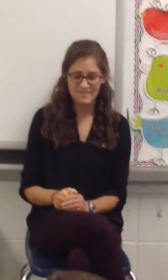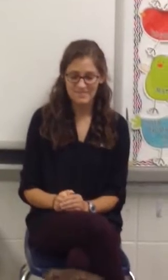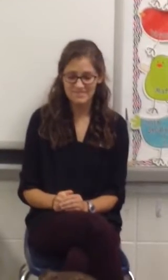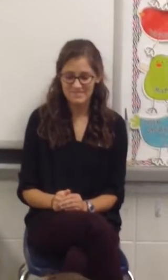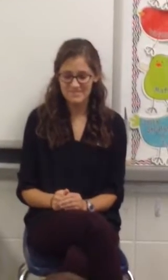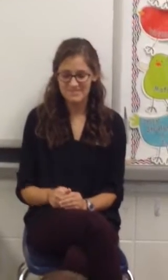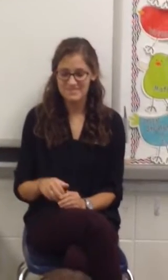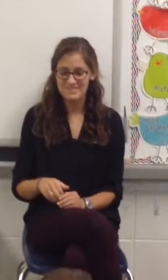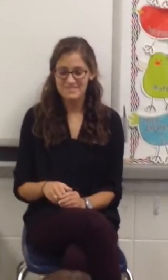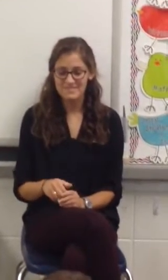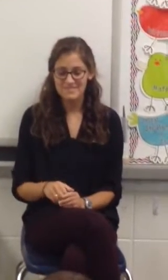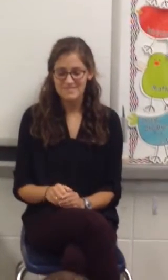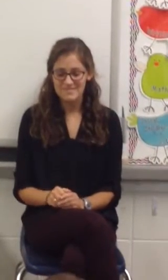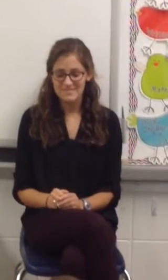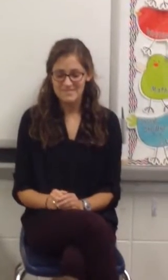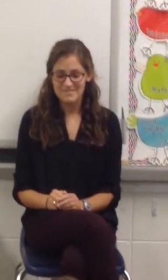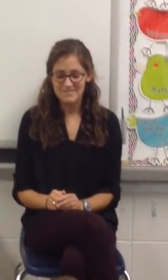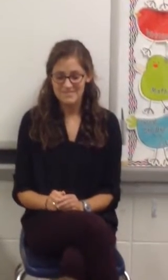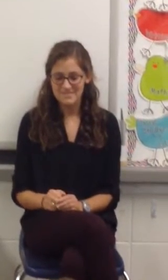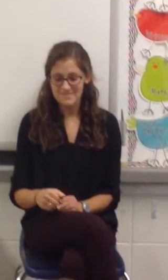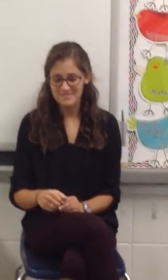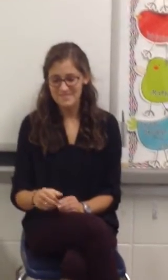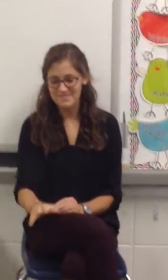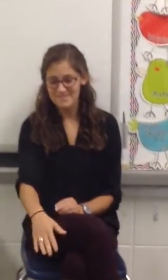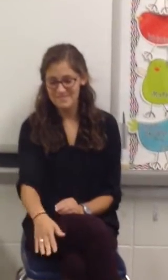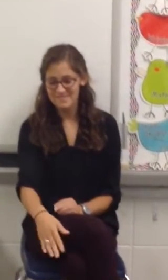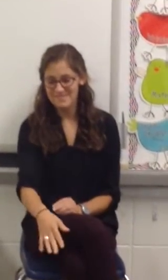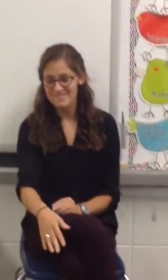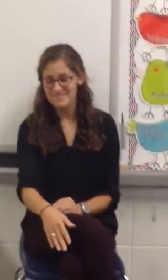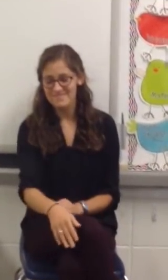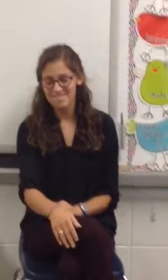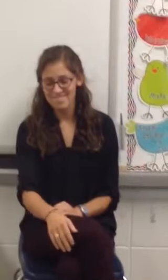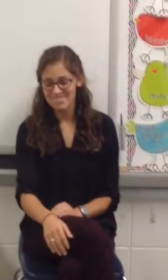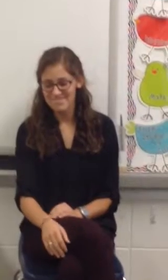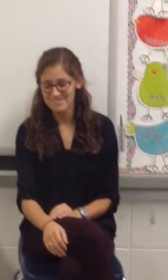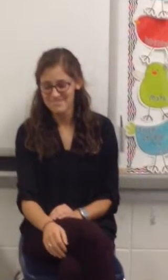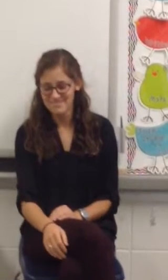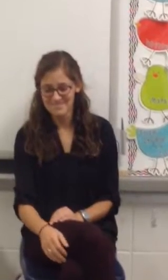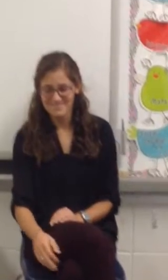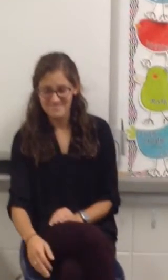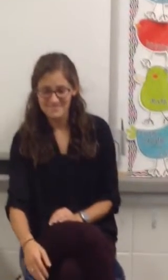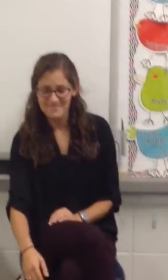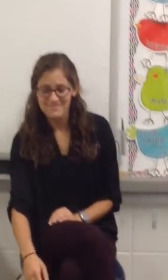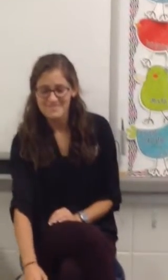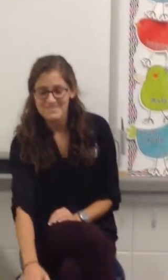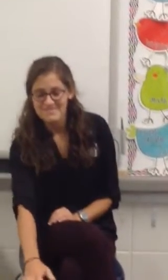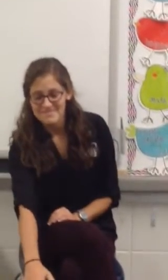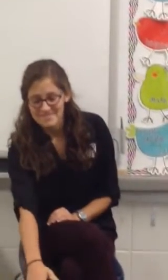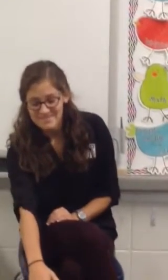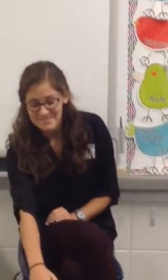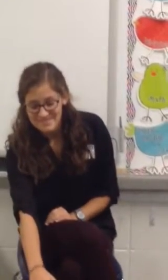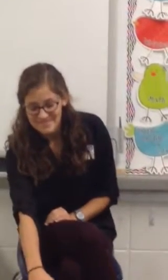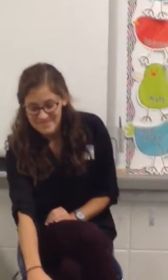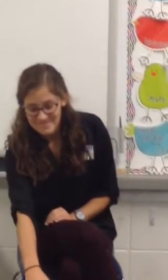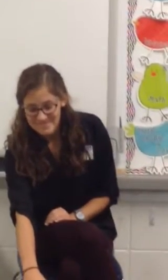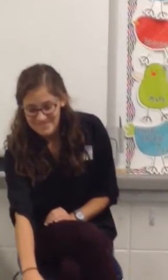until we actually build the town. So while you get started labeling your thing that you made or your place